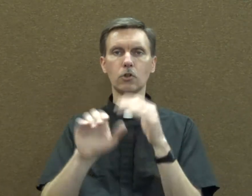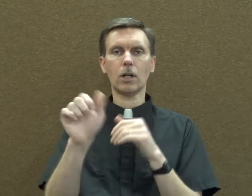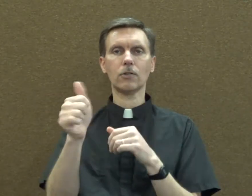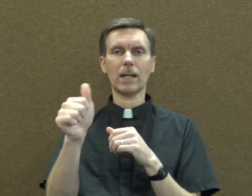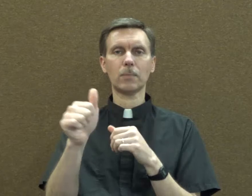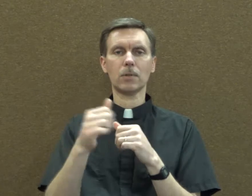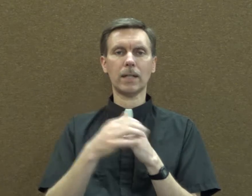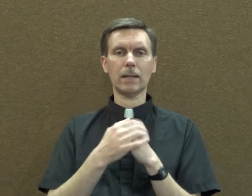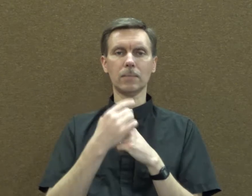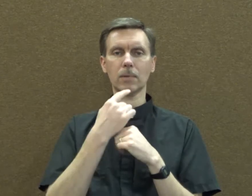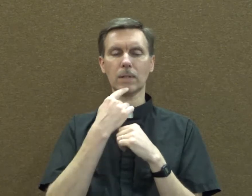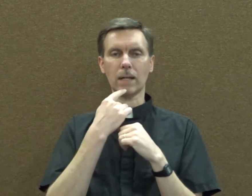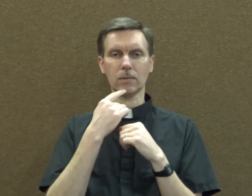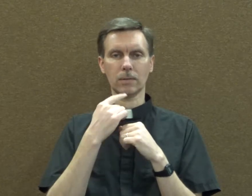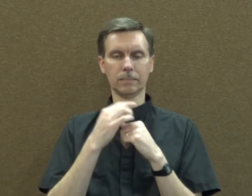John chapter 10 says,